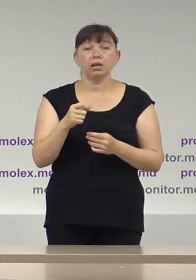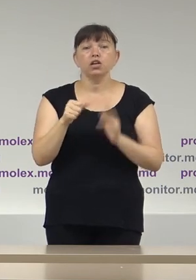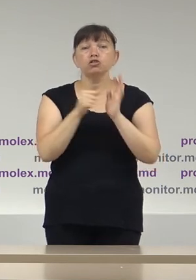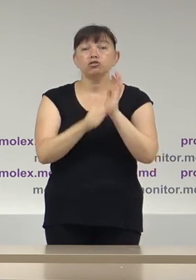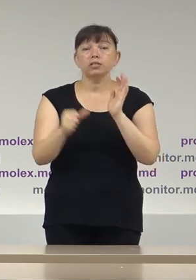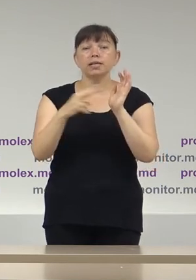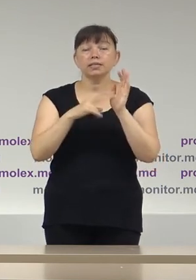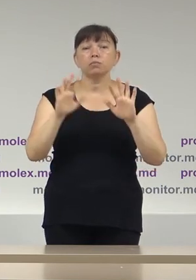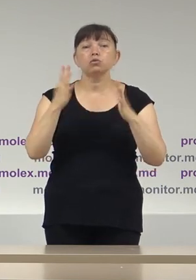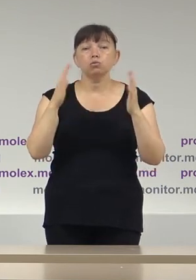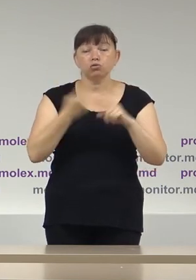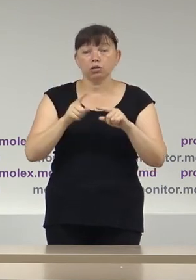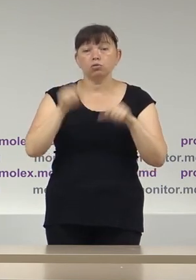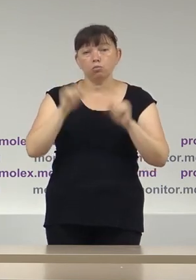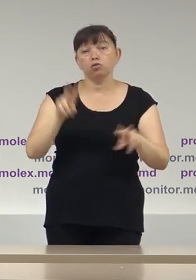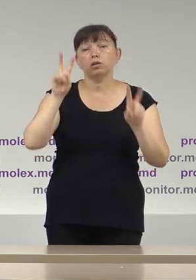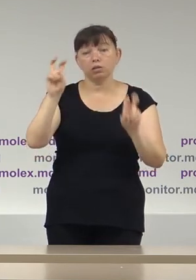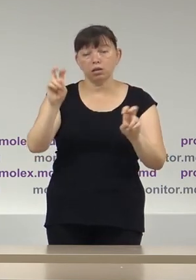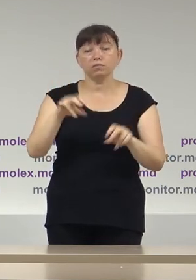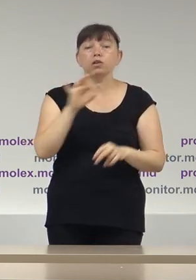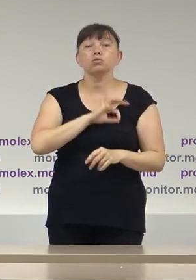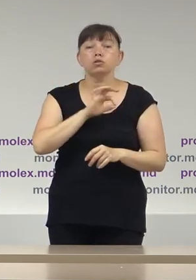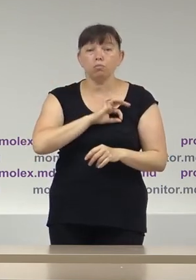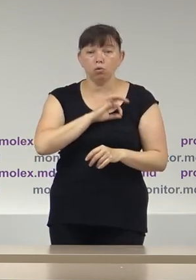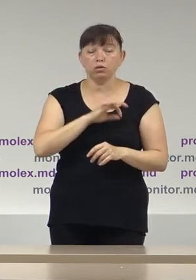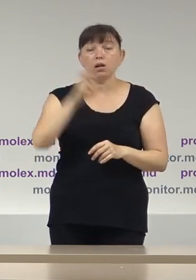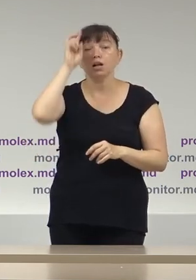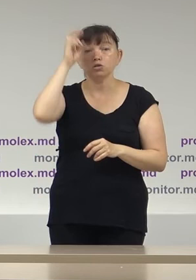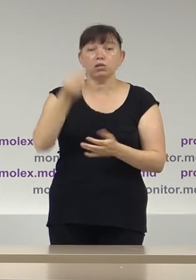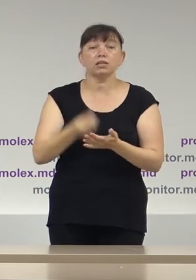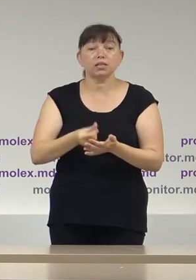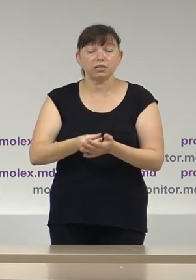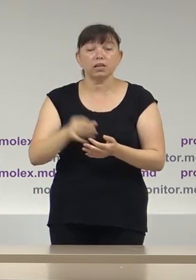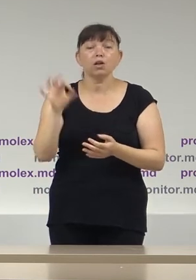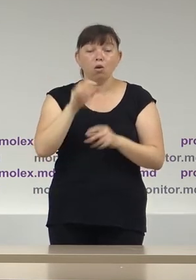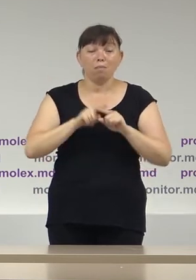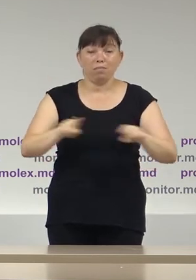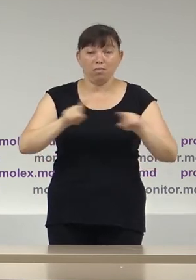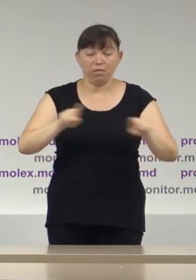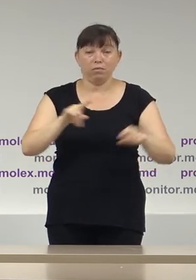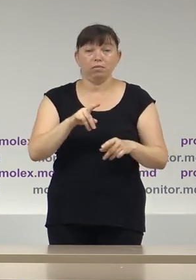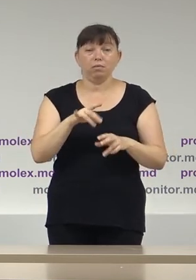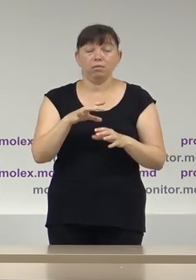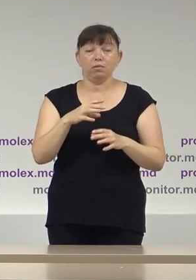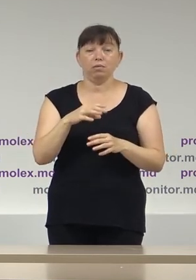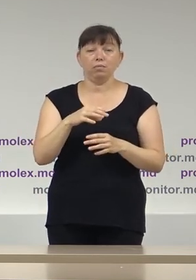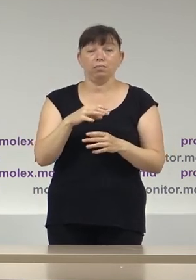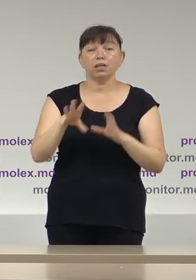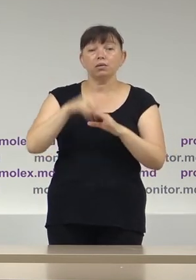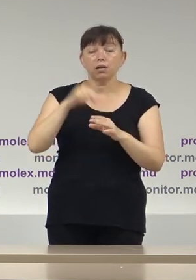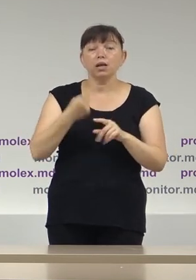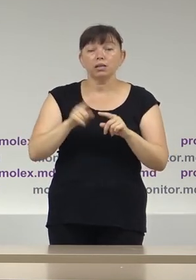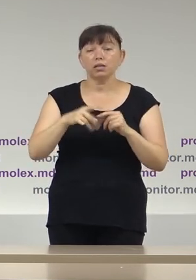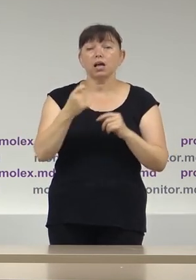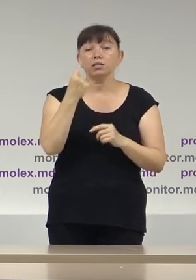during the electoral campaign, during the last 2 weeks, at least 67 cases that can be regarded as use of administrative